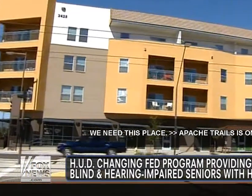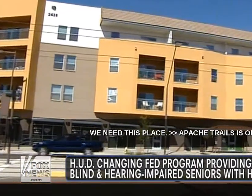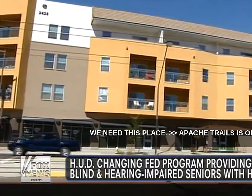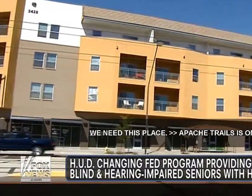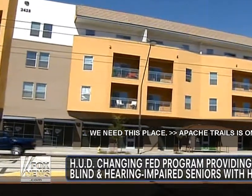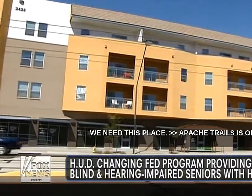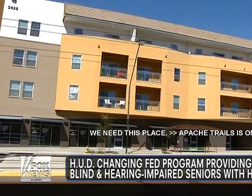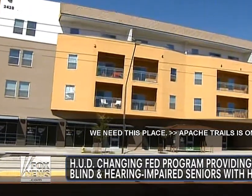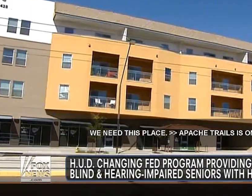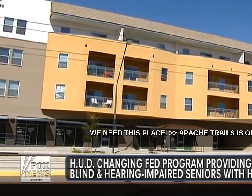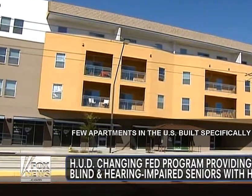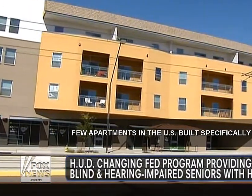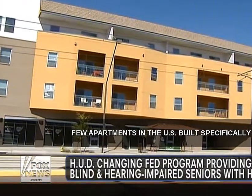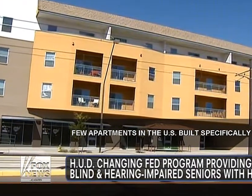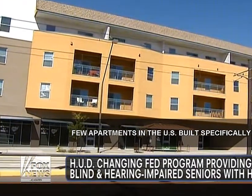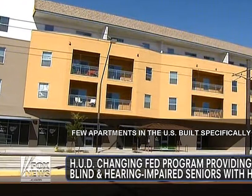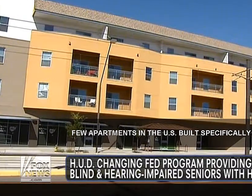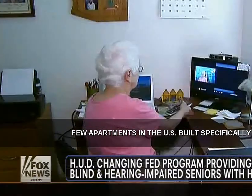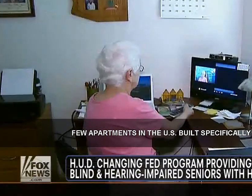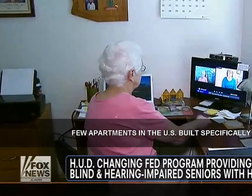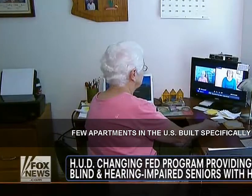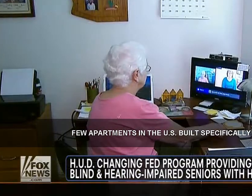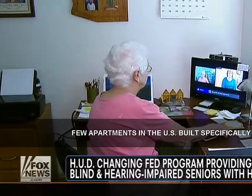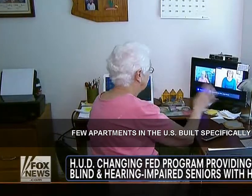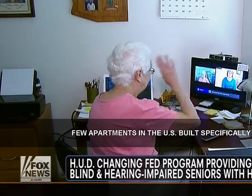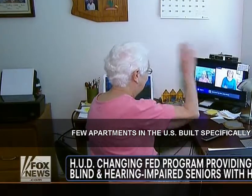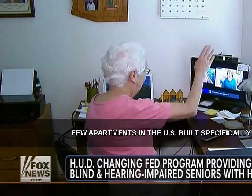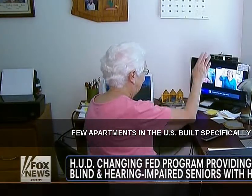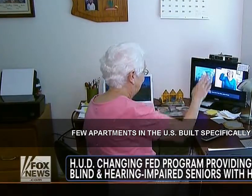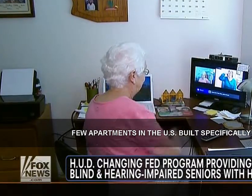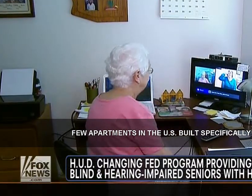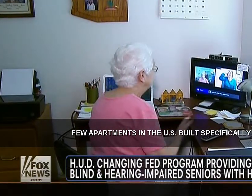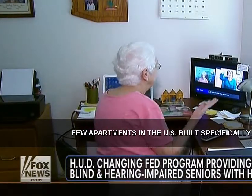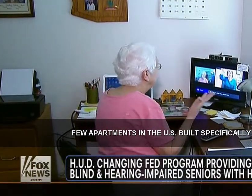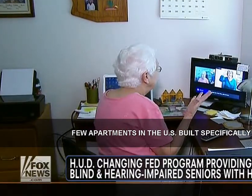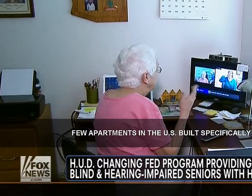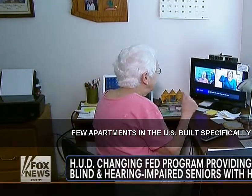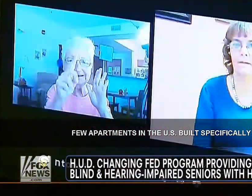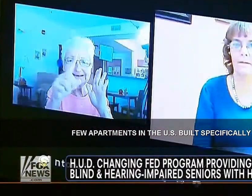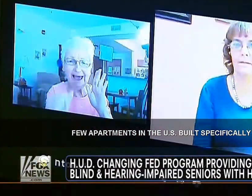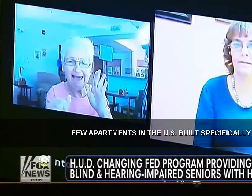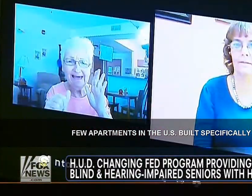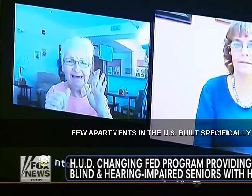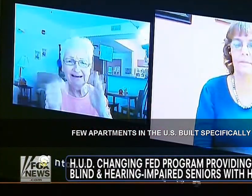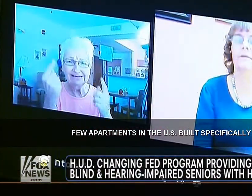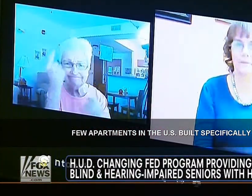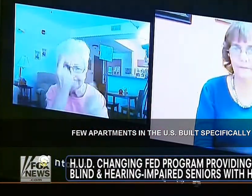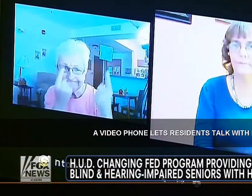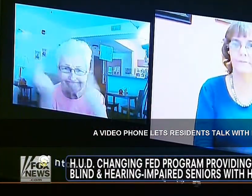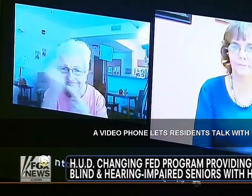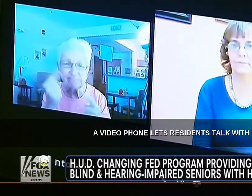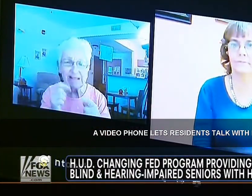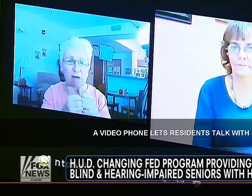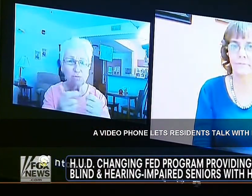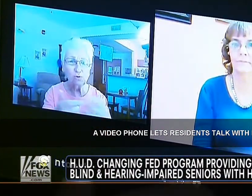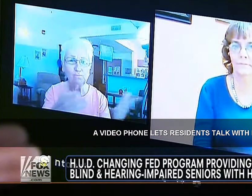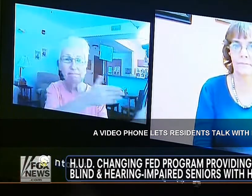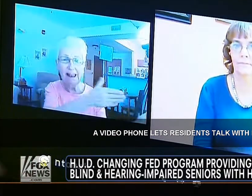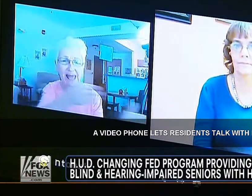built specifically for the deaf. Hello, how are you? A video phone lets residents talk with friends.